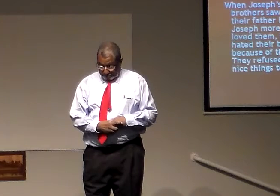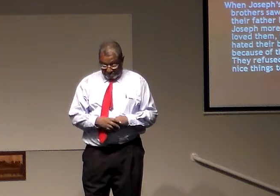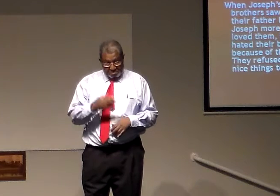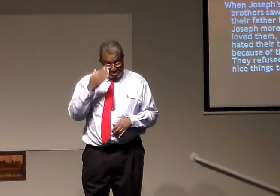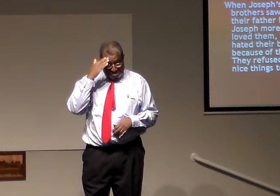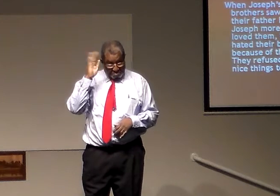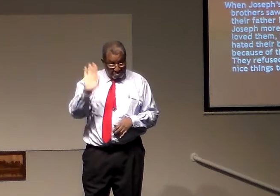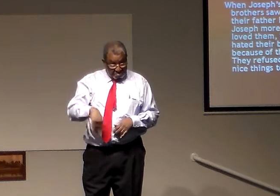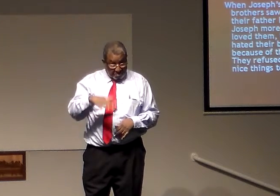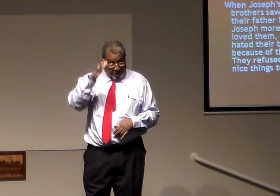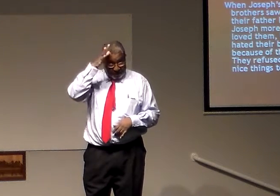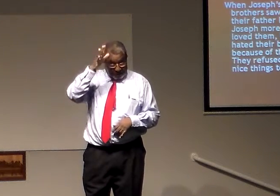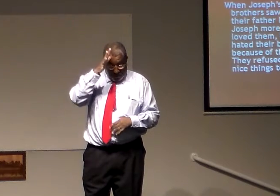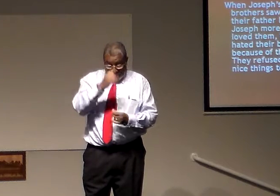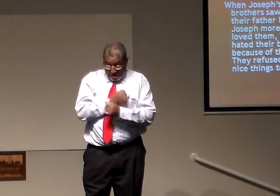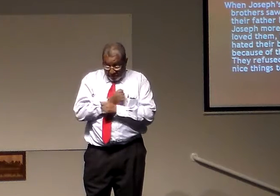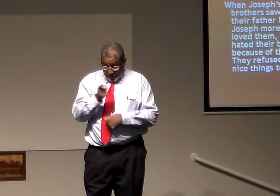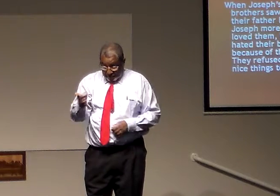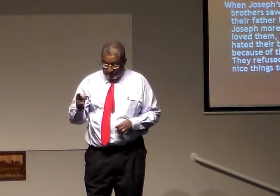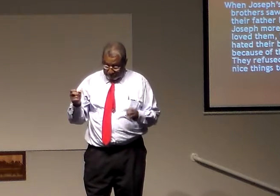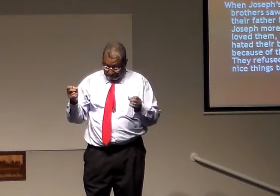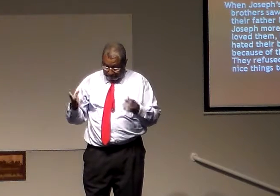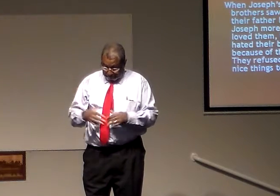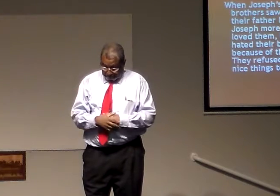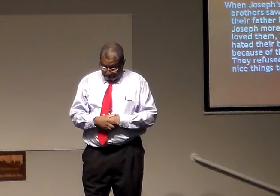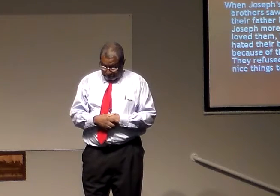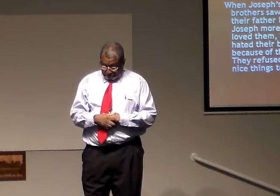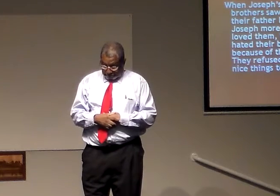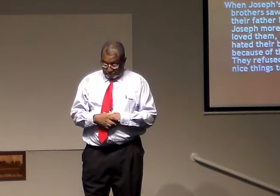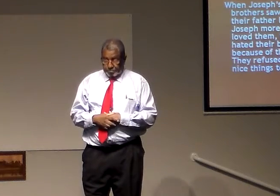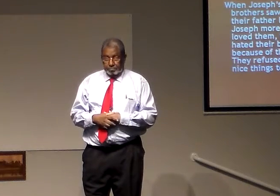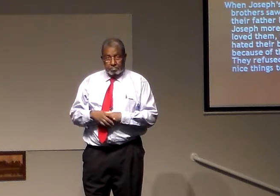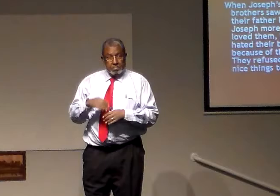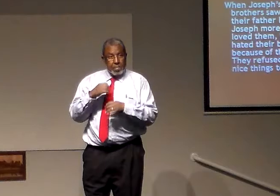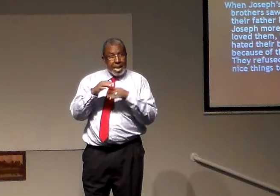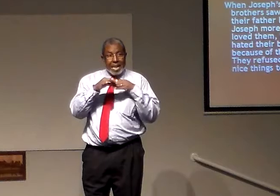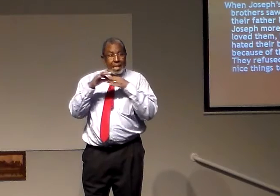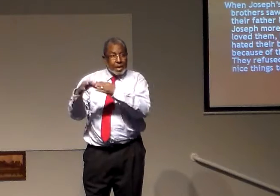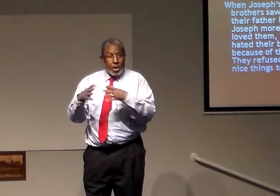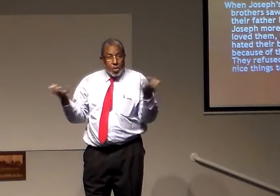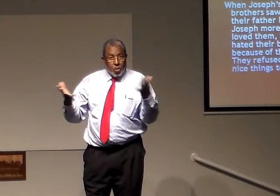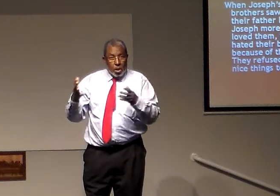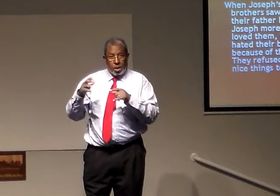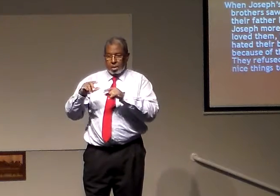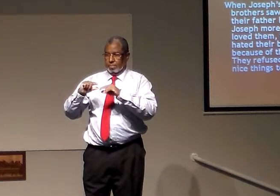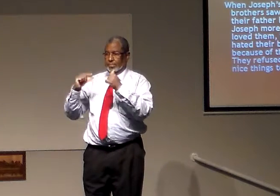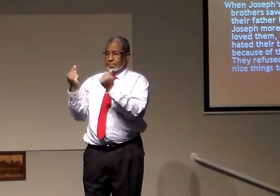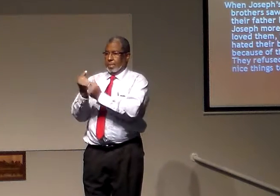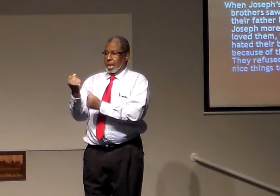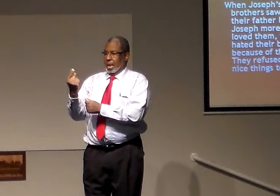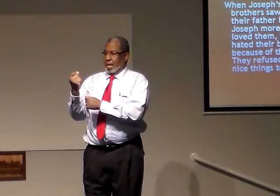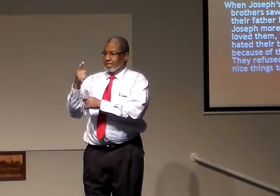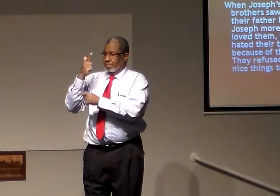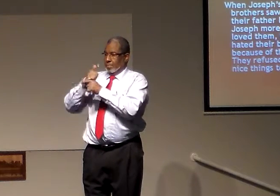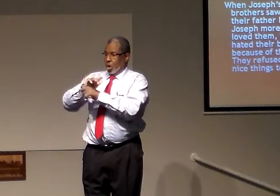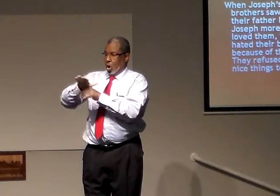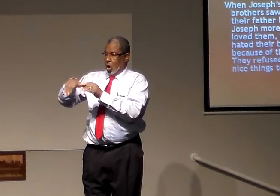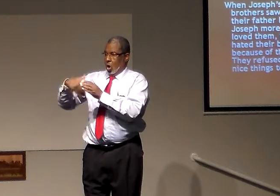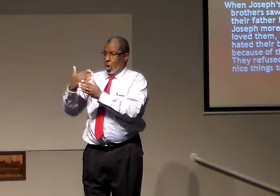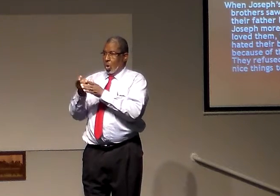So when they saw that their father loved Joseph more,